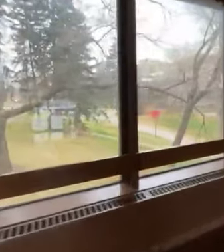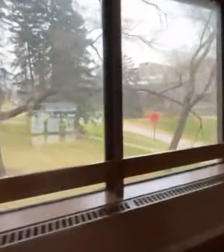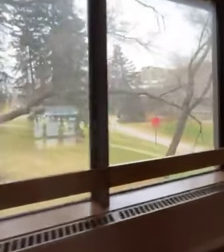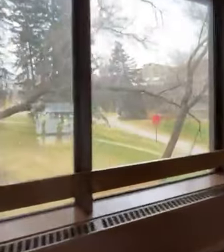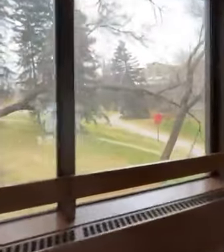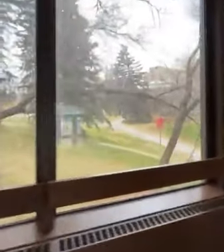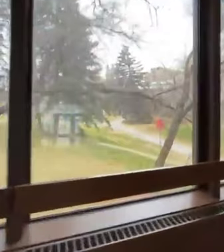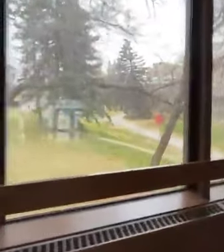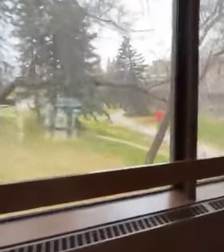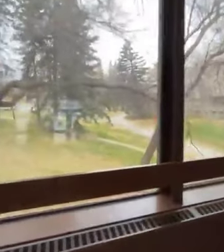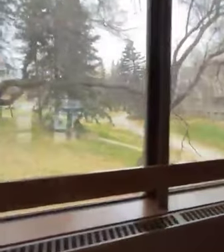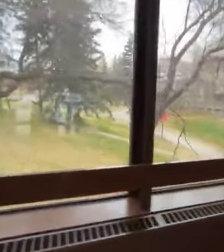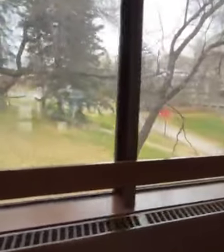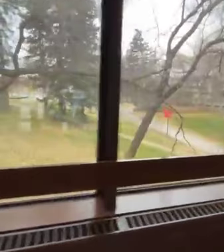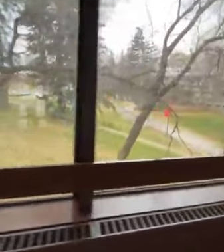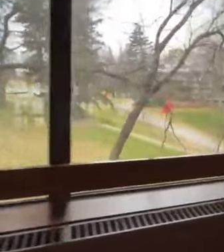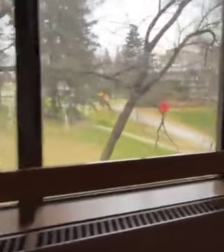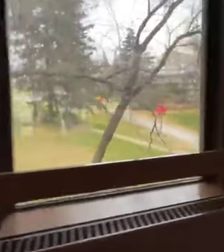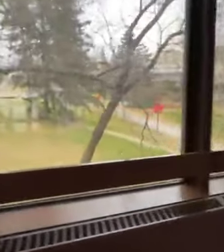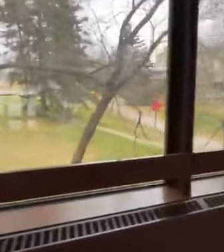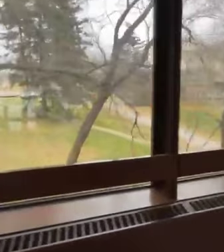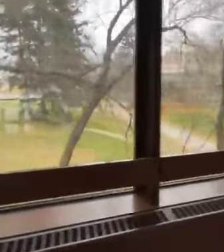Remember that?